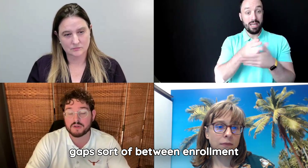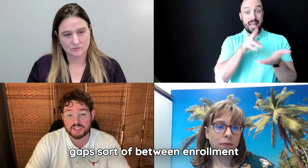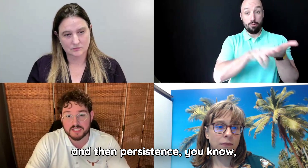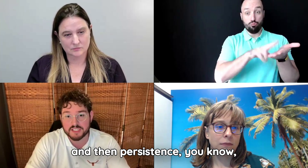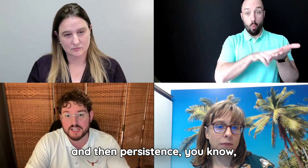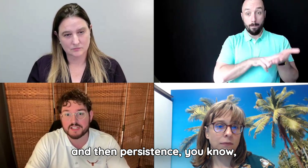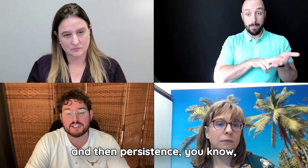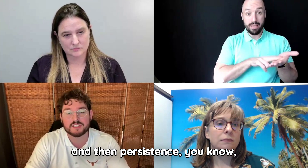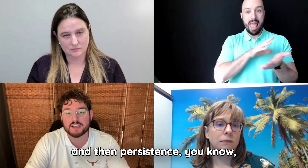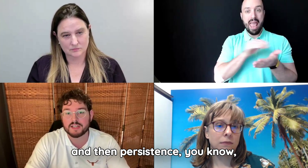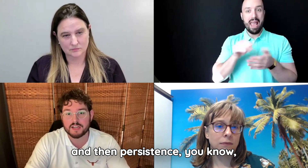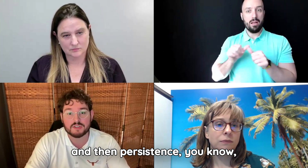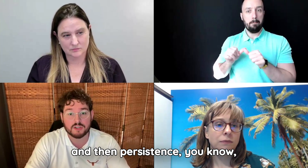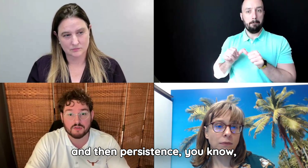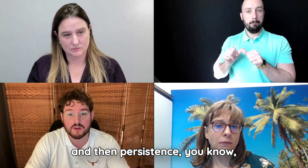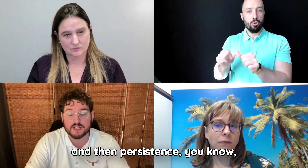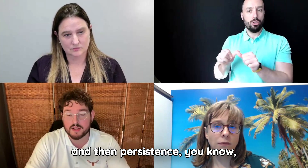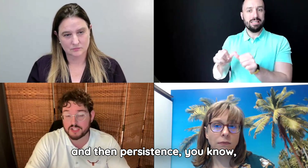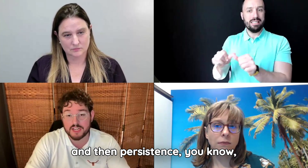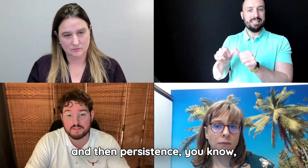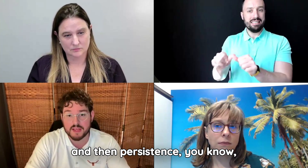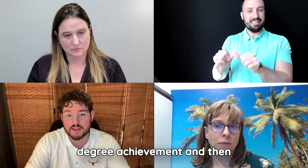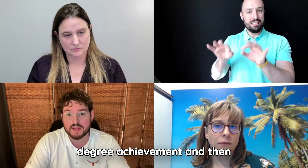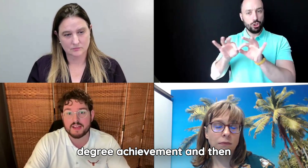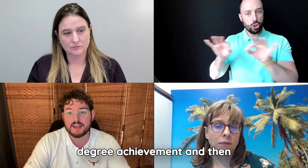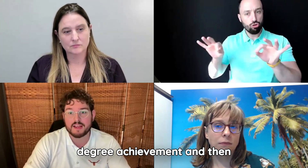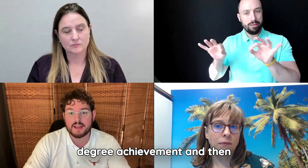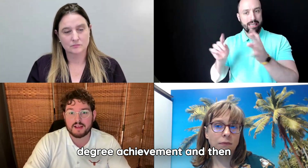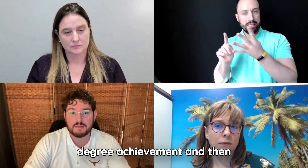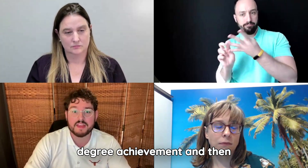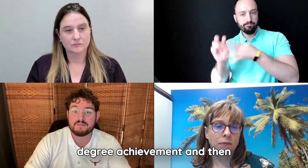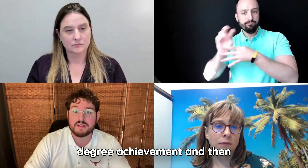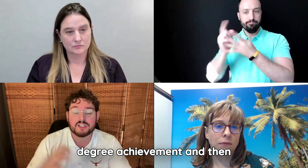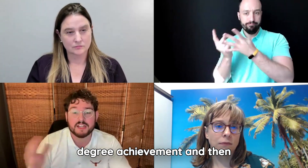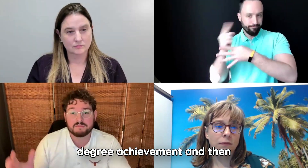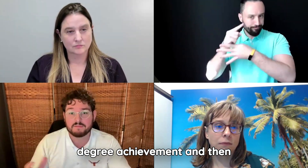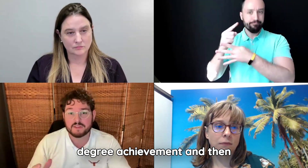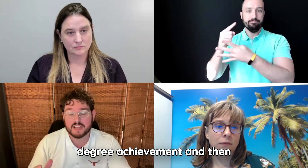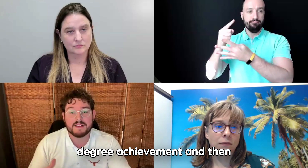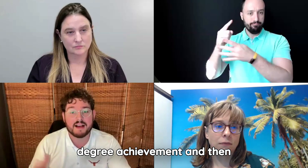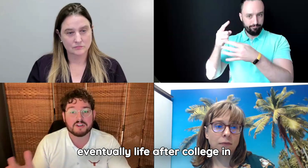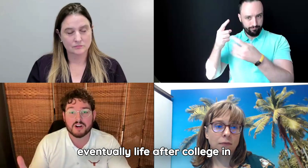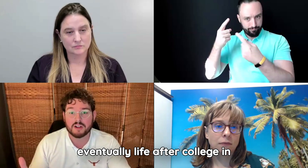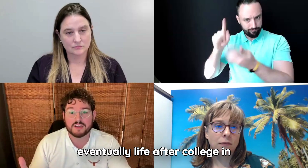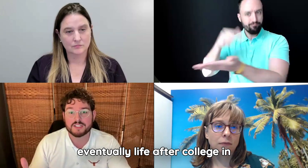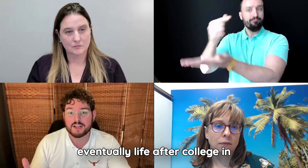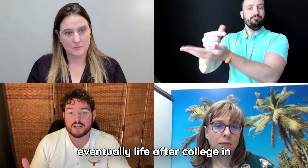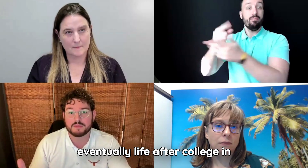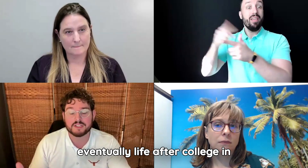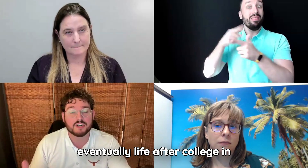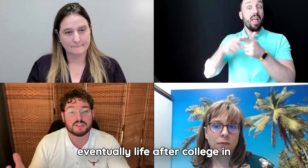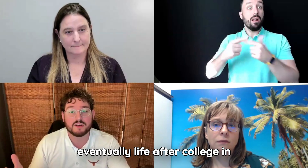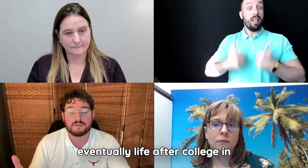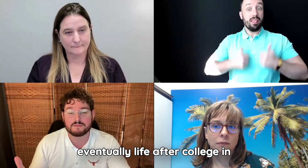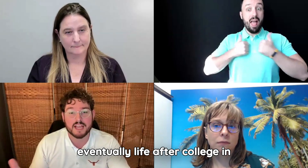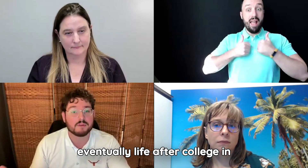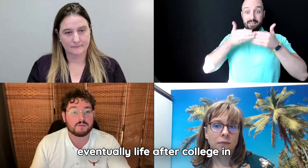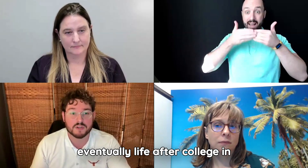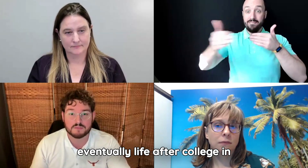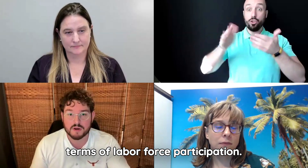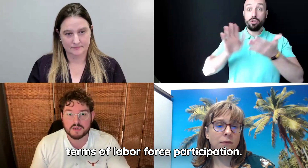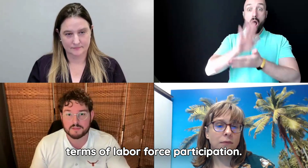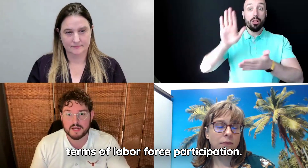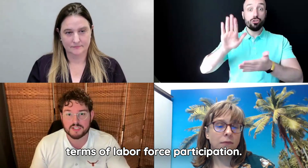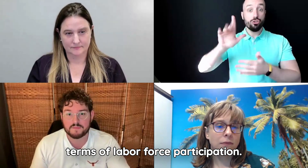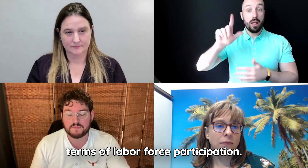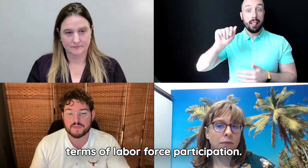then persistence, degree achievement, and then eventually life after college in terms of labor